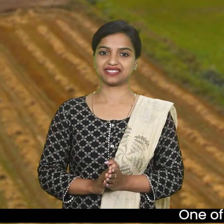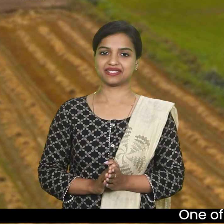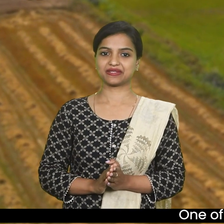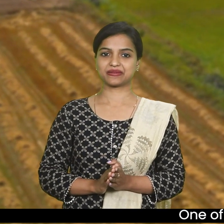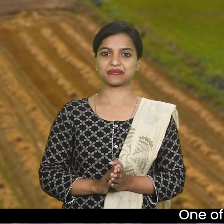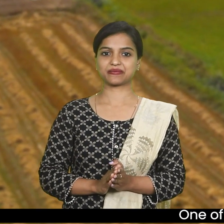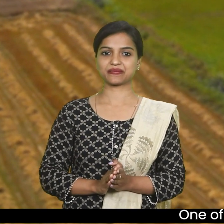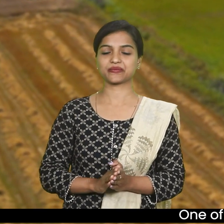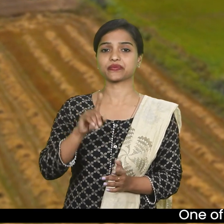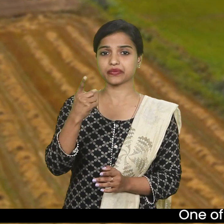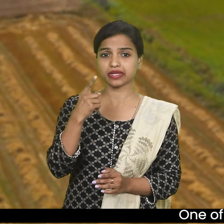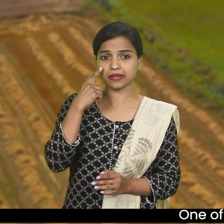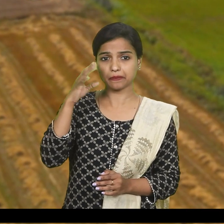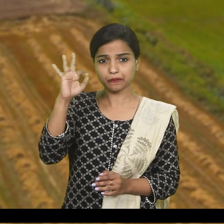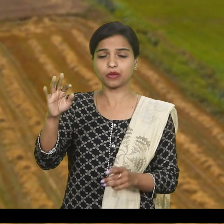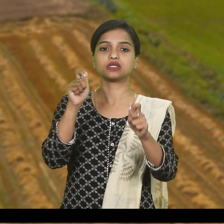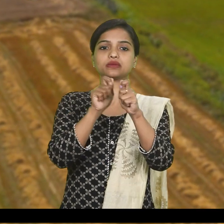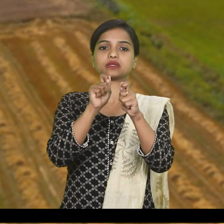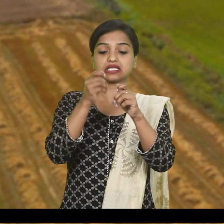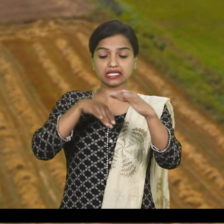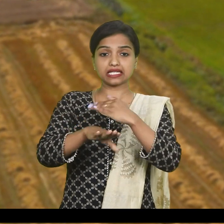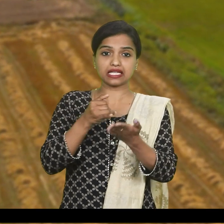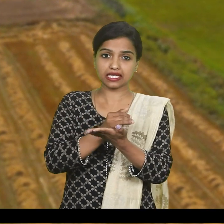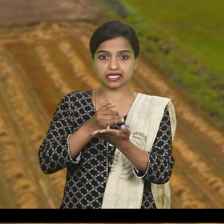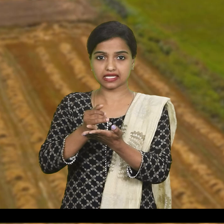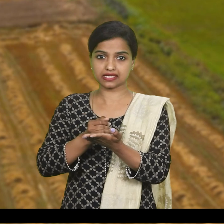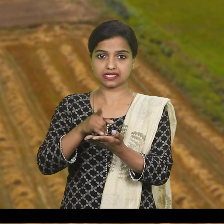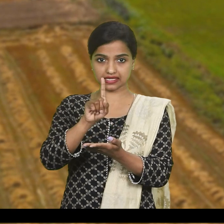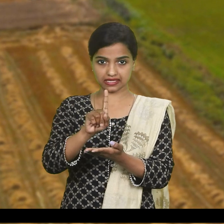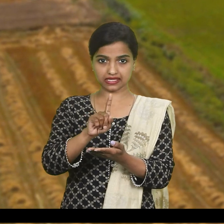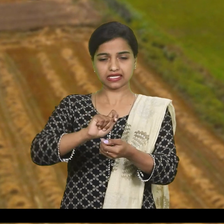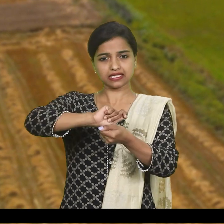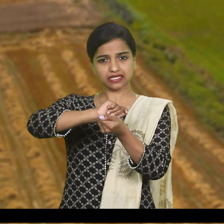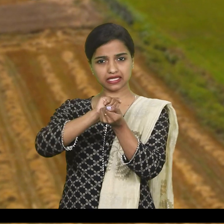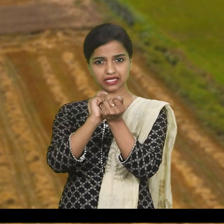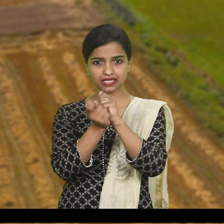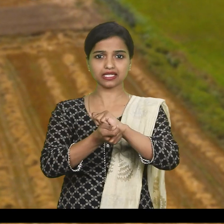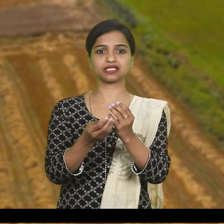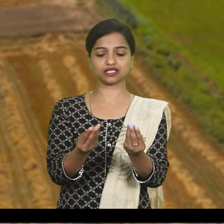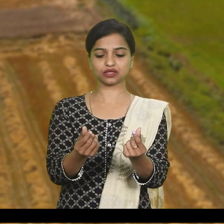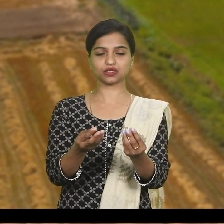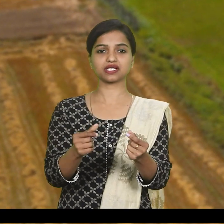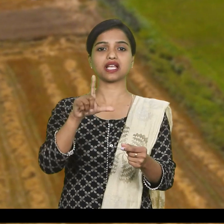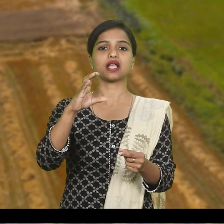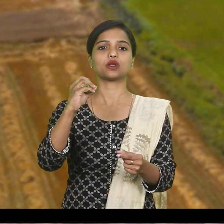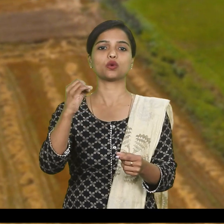One of the most important tasks in agriculture is to turn the soil and loosen it.